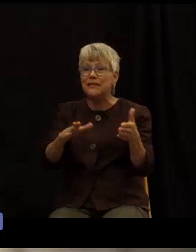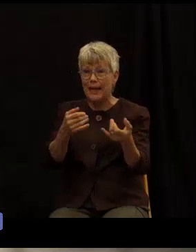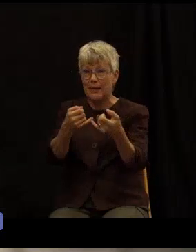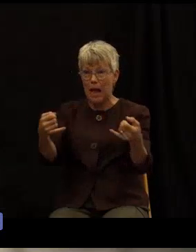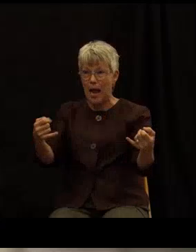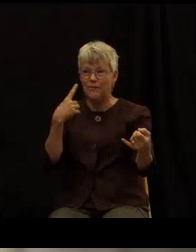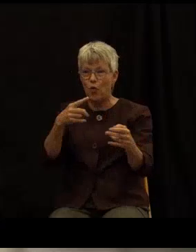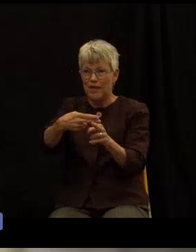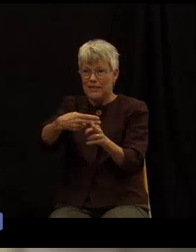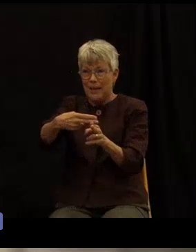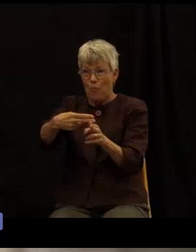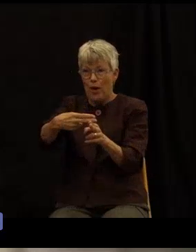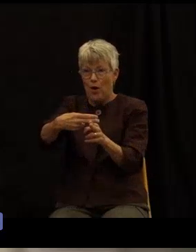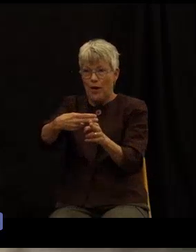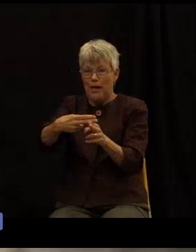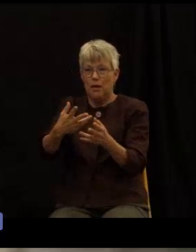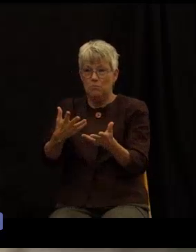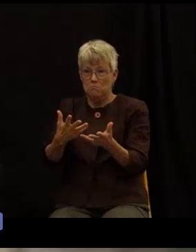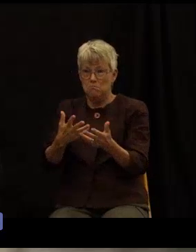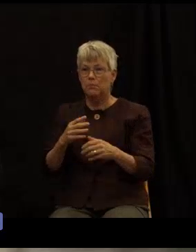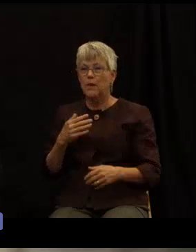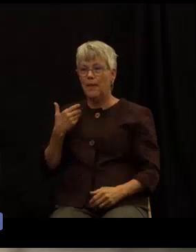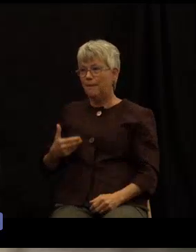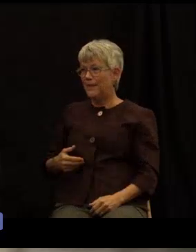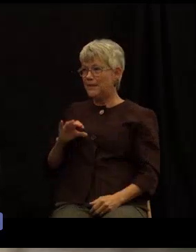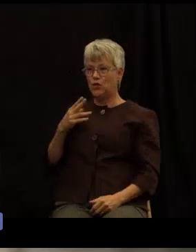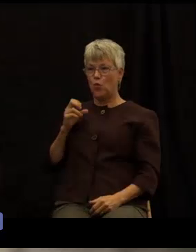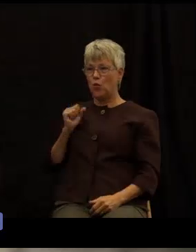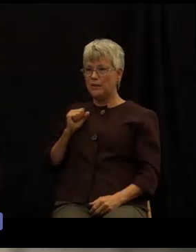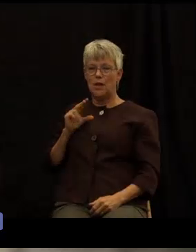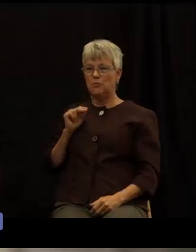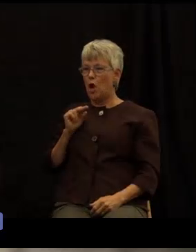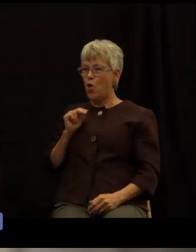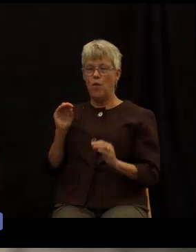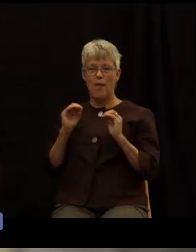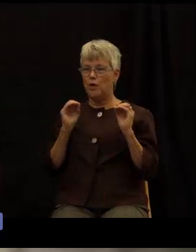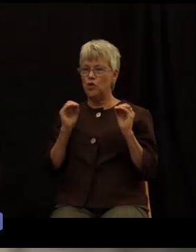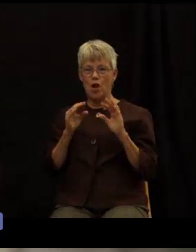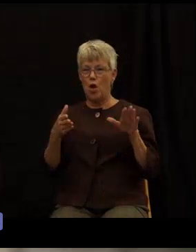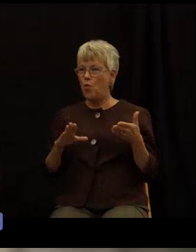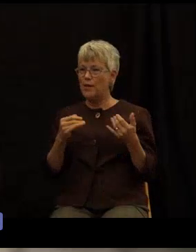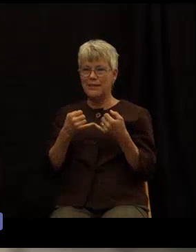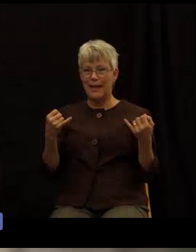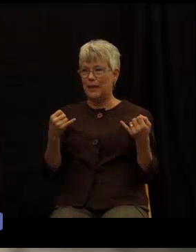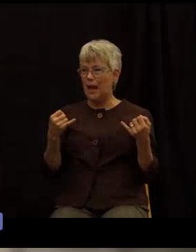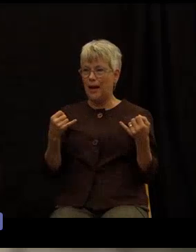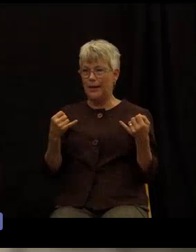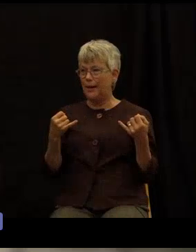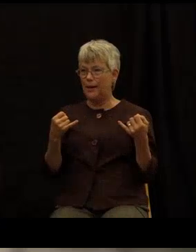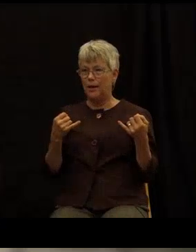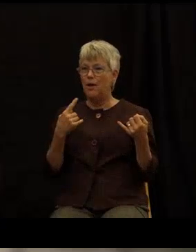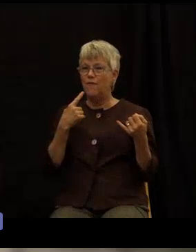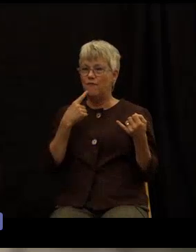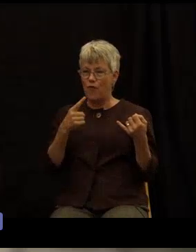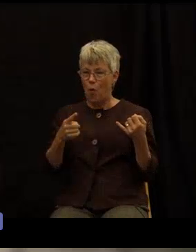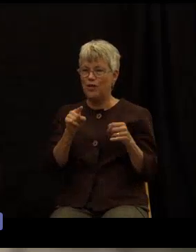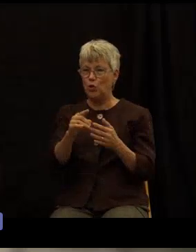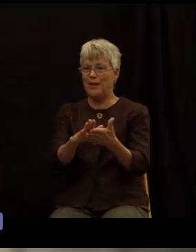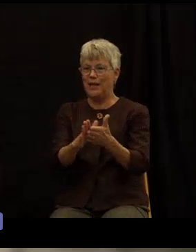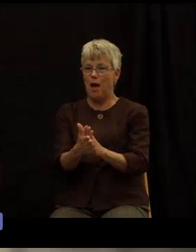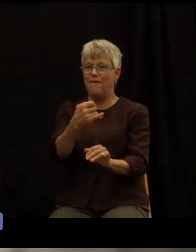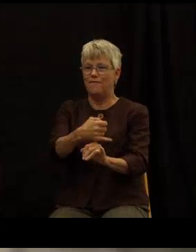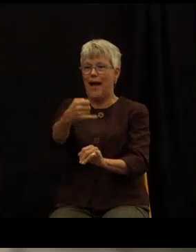that work? Right, this is Chris, and there is a deadline for it to become a final policy. You would need